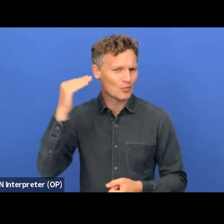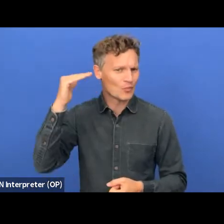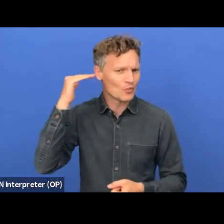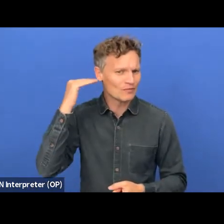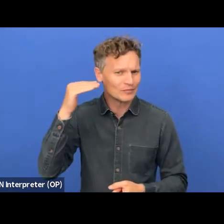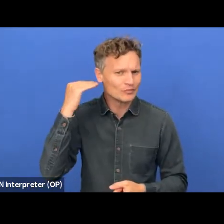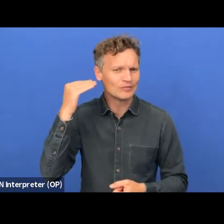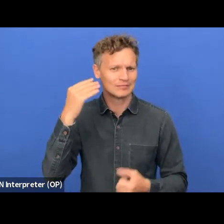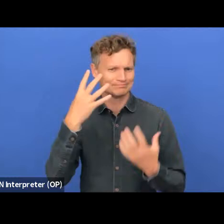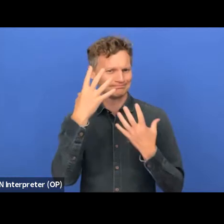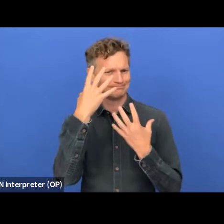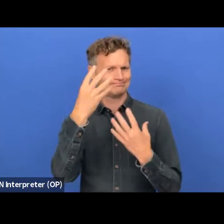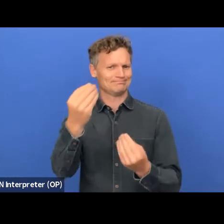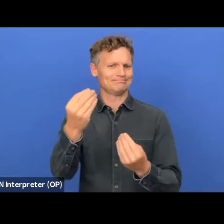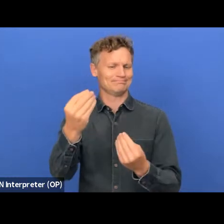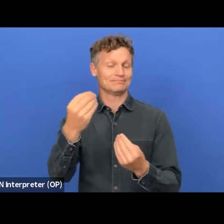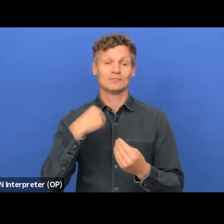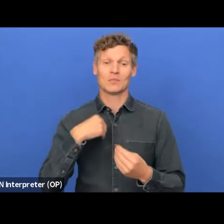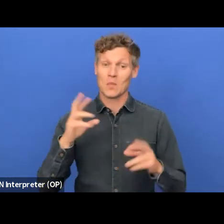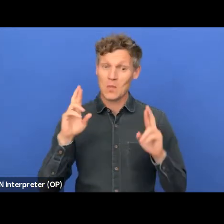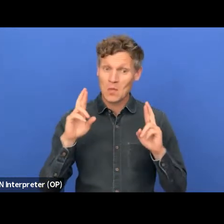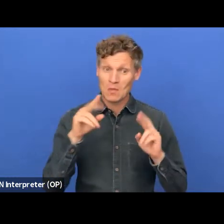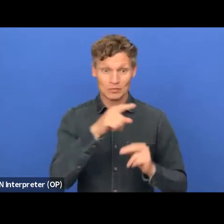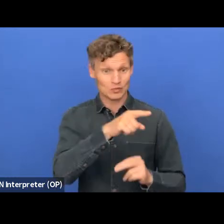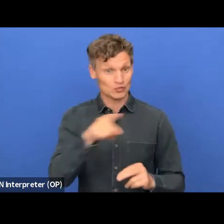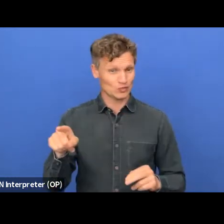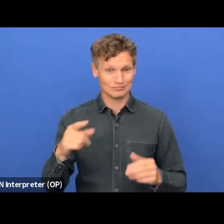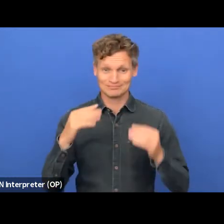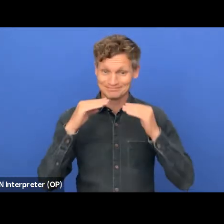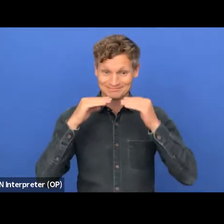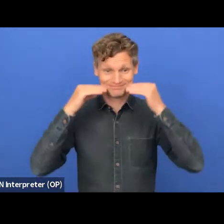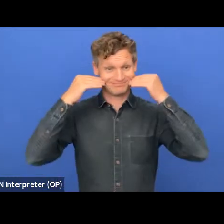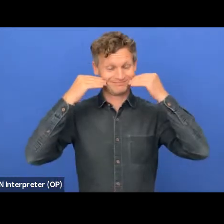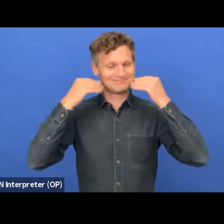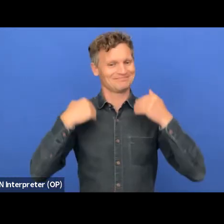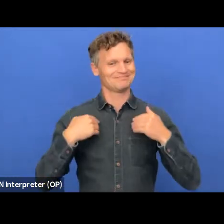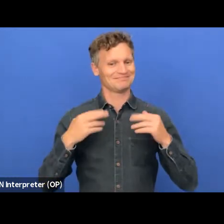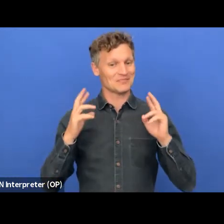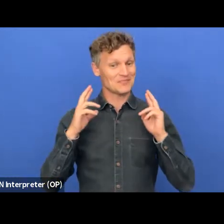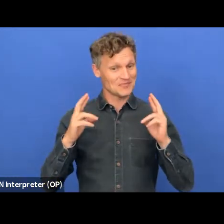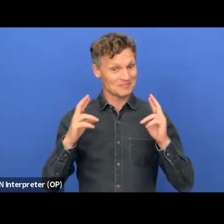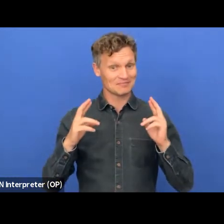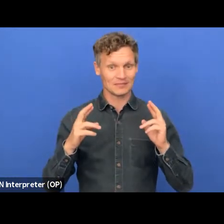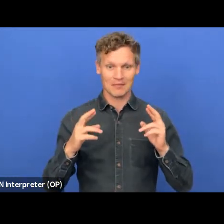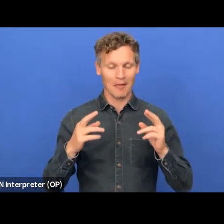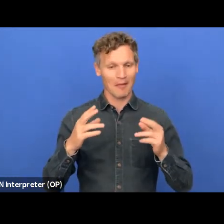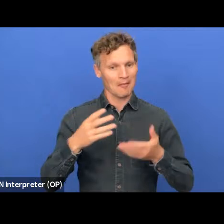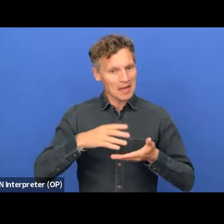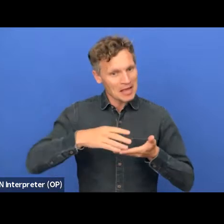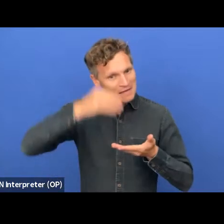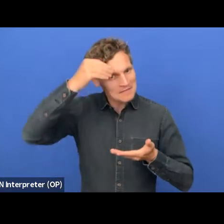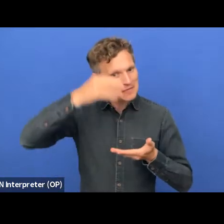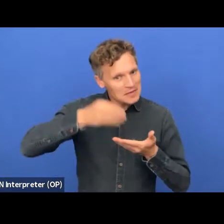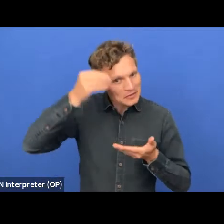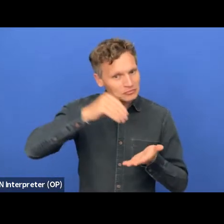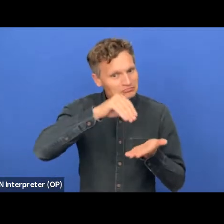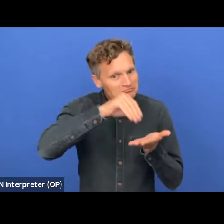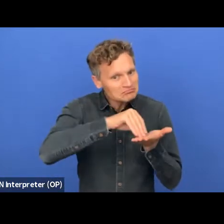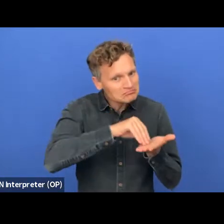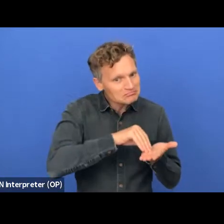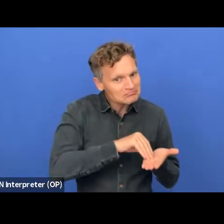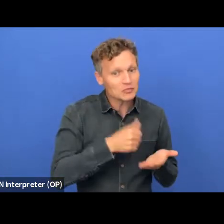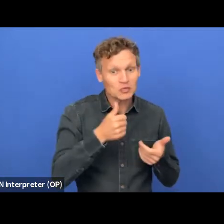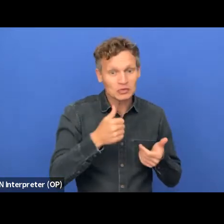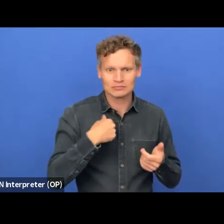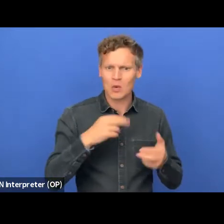participants. We hope you've enjoyed this and found it very illuminating, and we hope that you use this knowledge to go